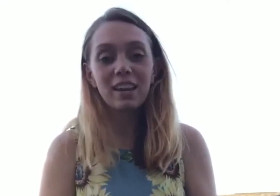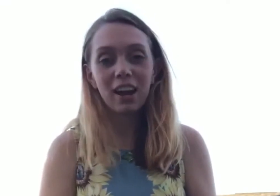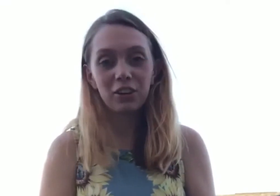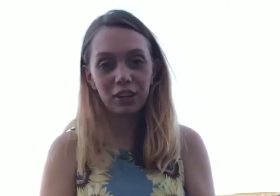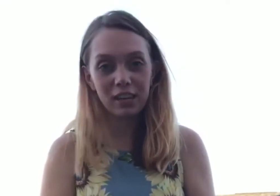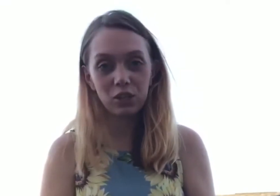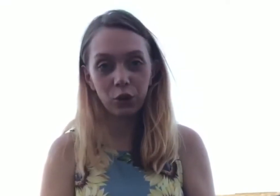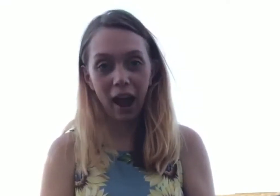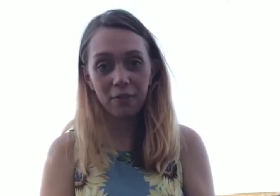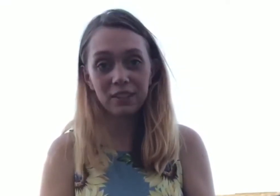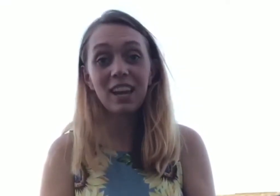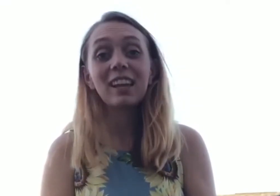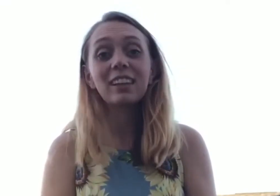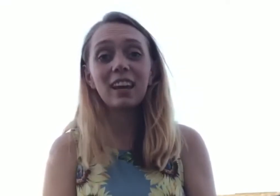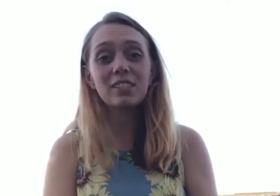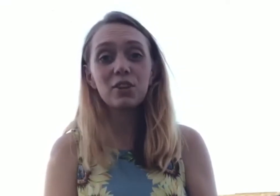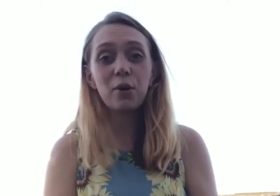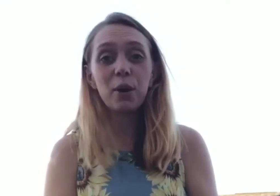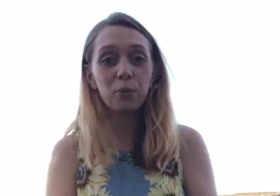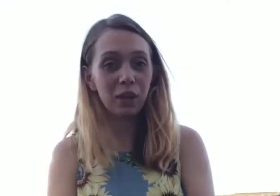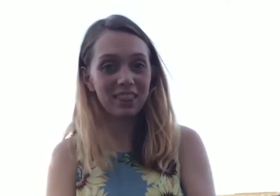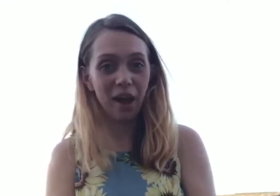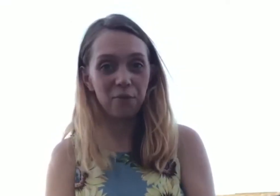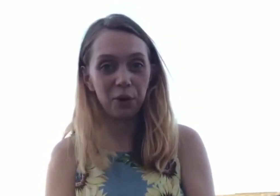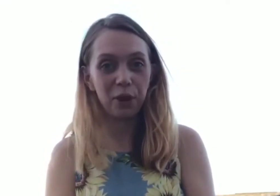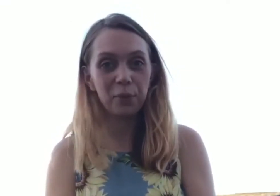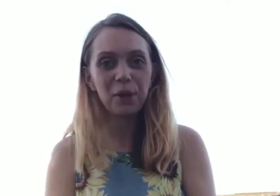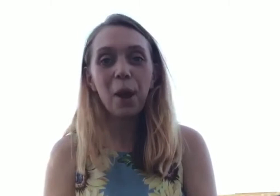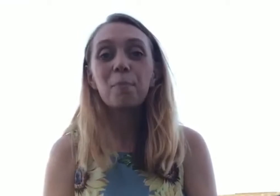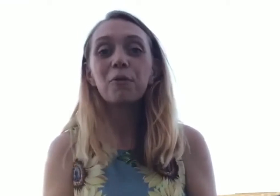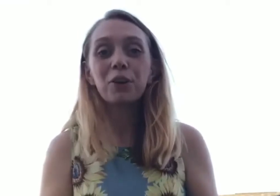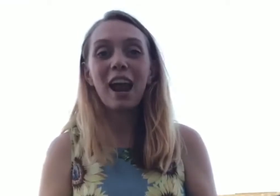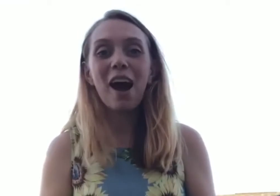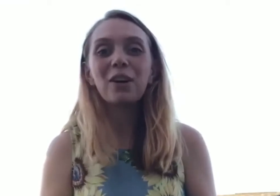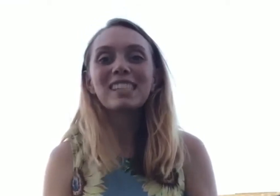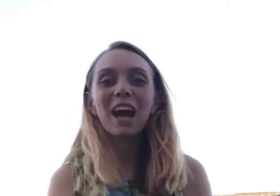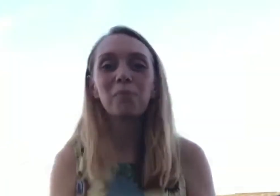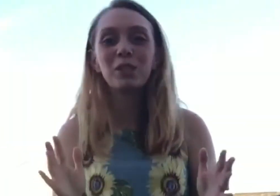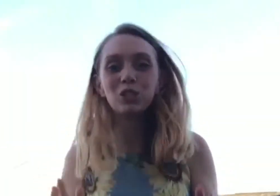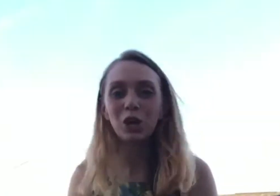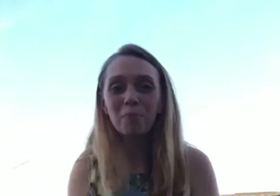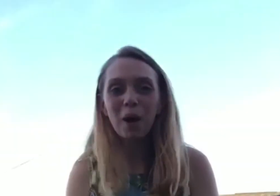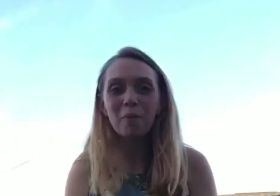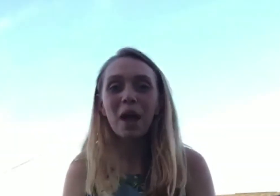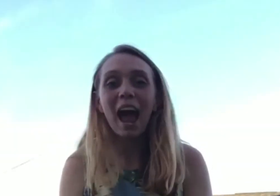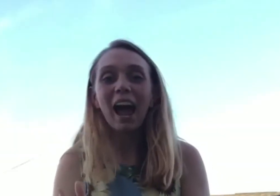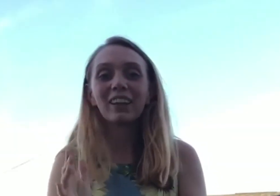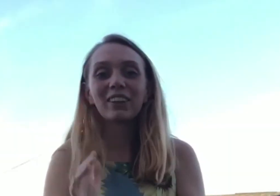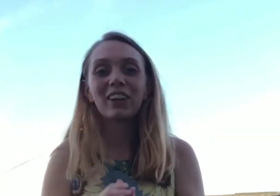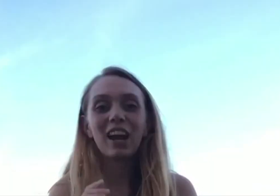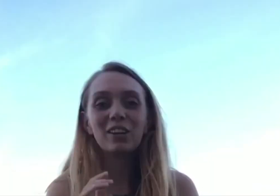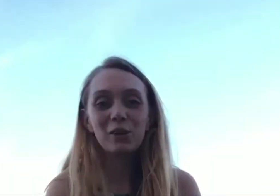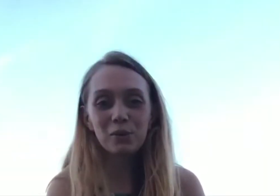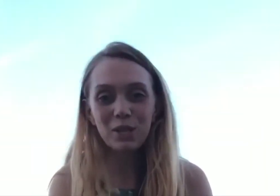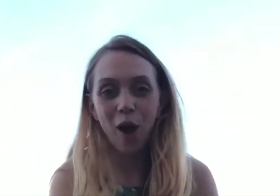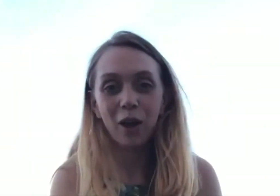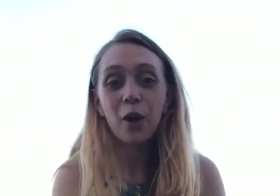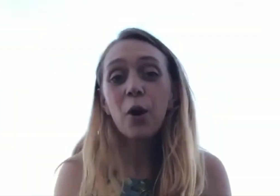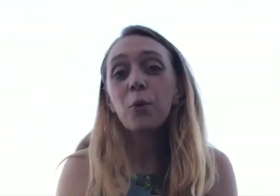gotten your kids' craft, let us know and we'll get that for you. But for now, it's time to jump up and learn a new song. We